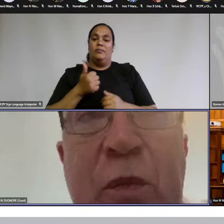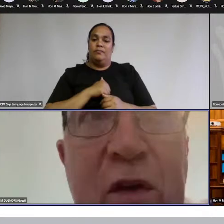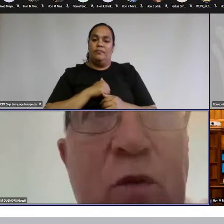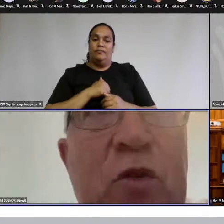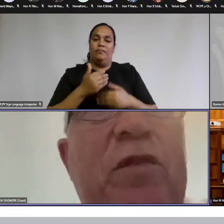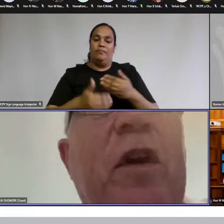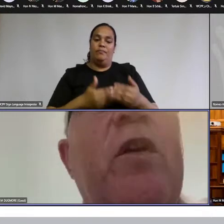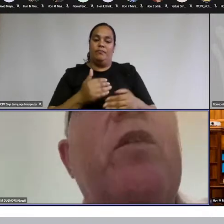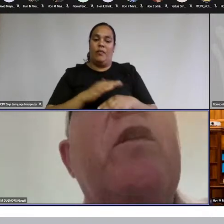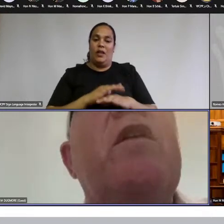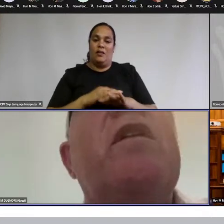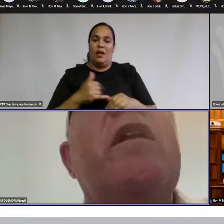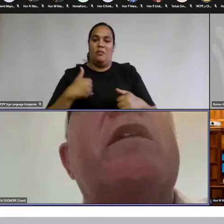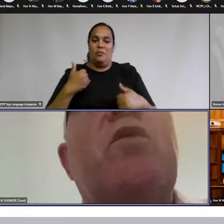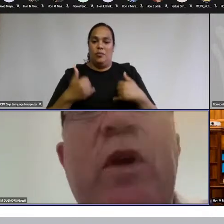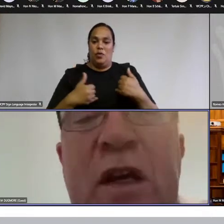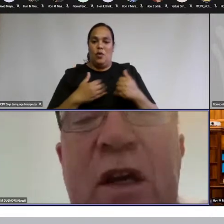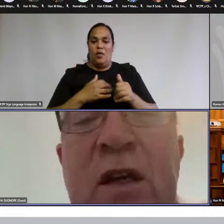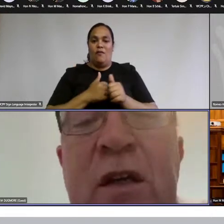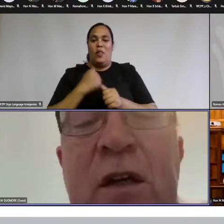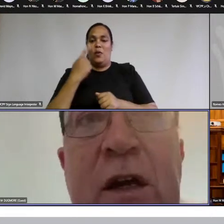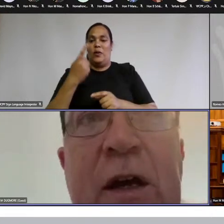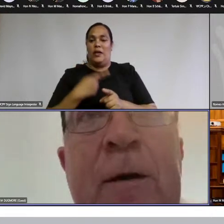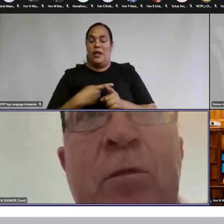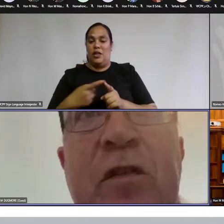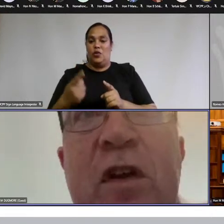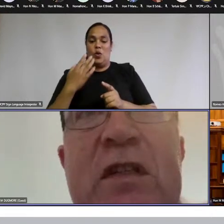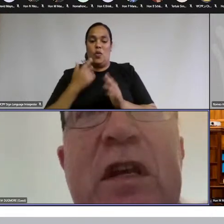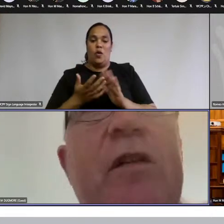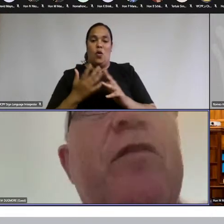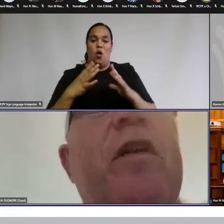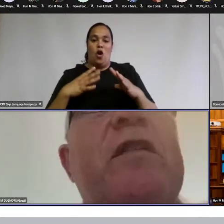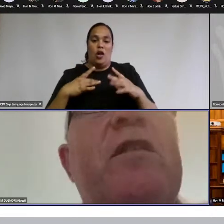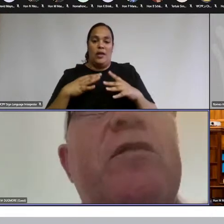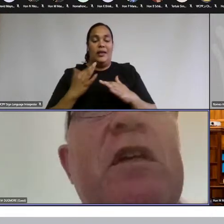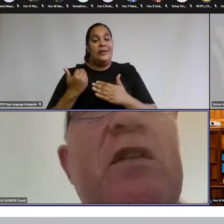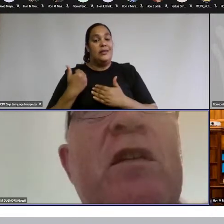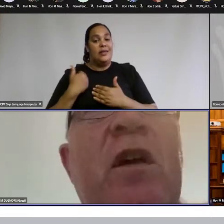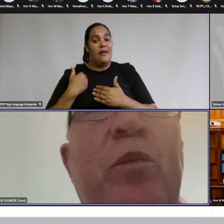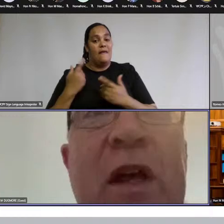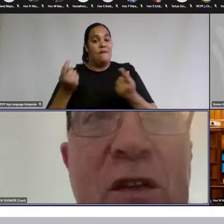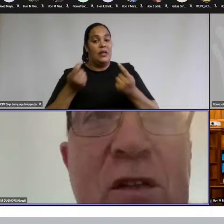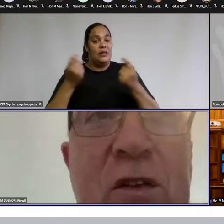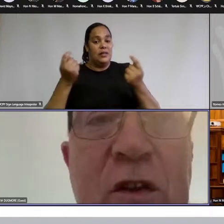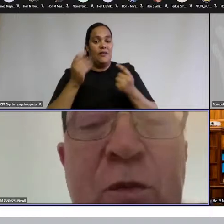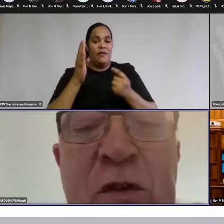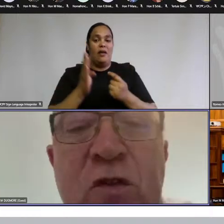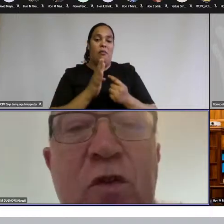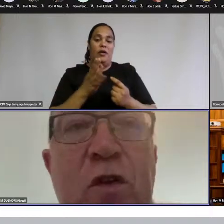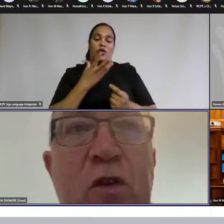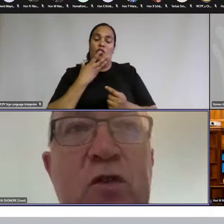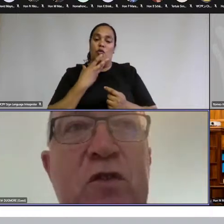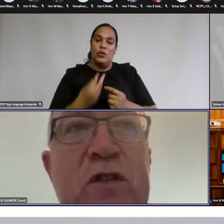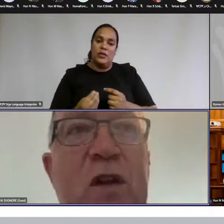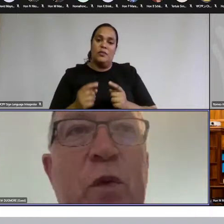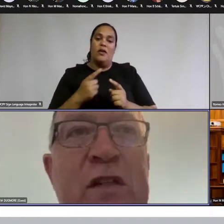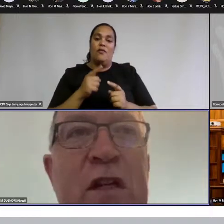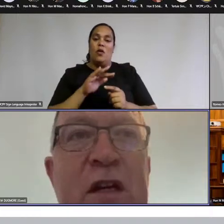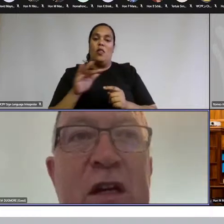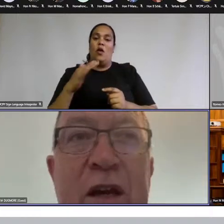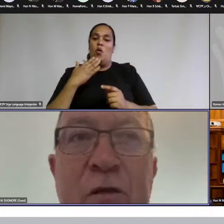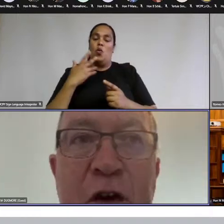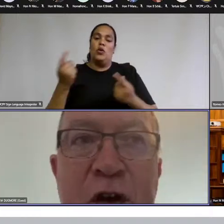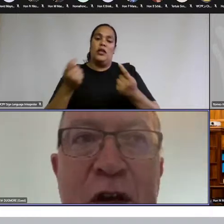constituency period, which will follow next week. A very safe festive season, a blessed Christmas to those who